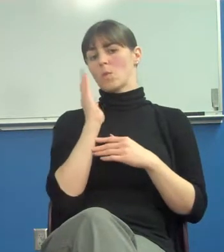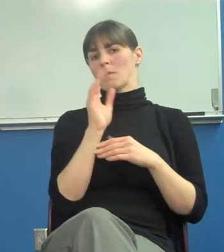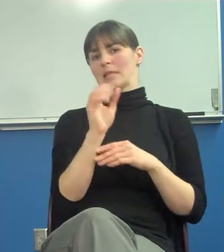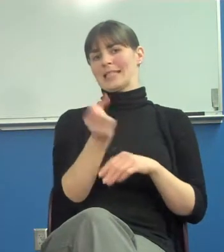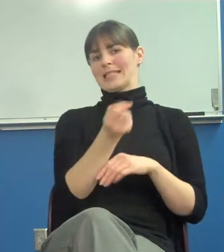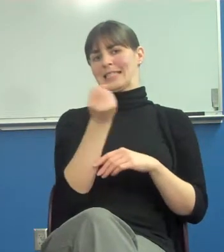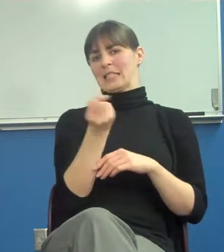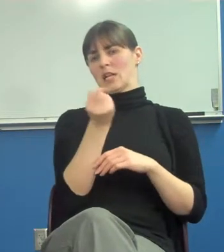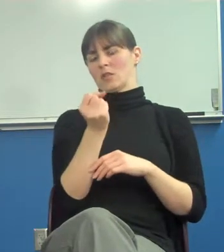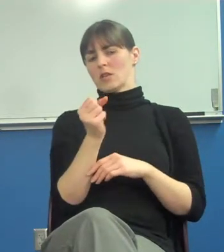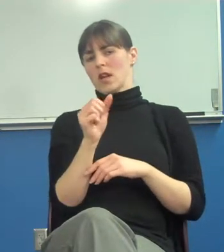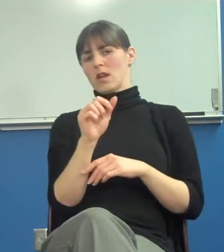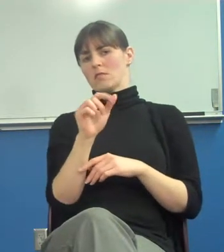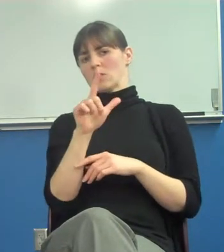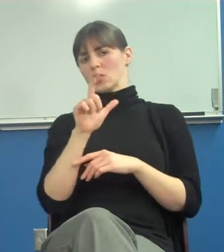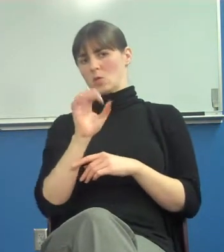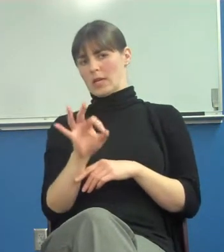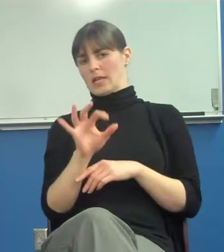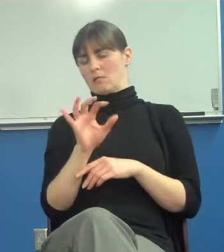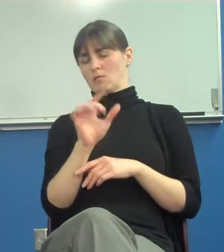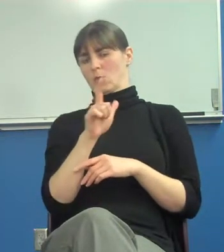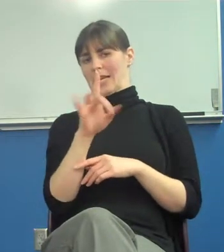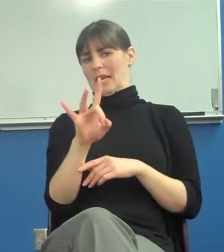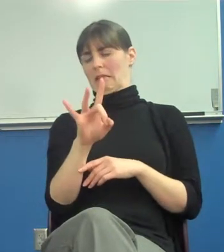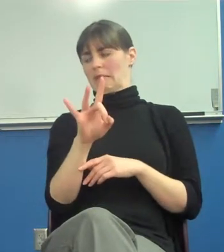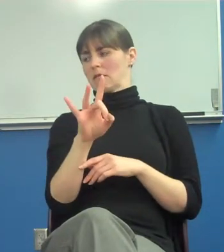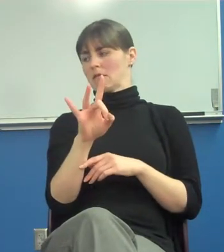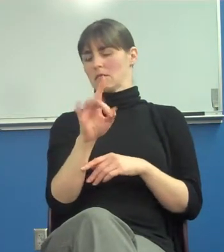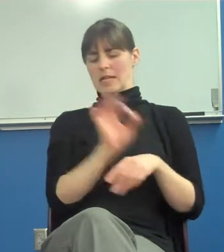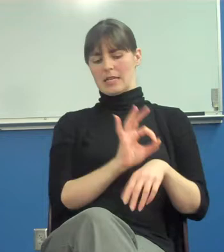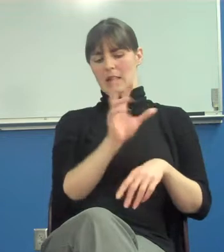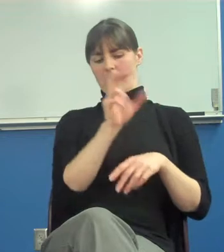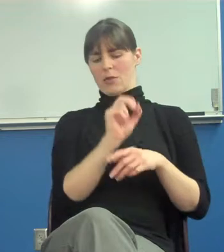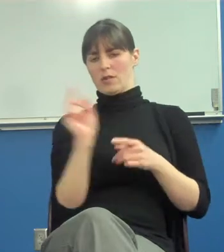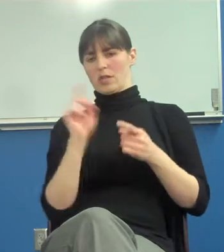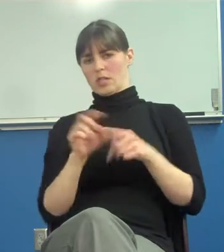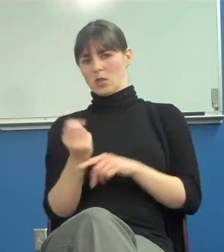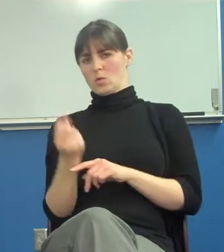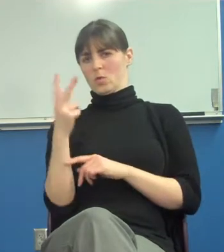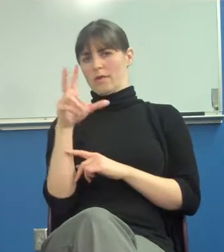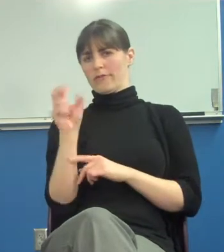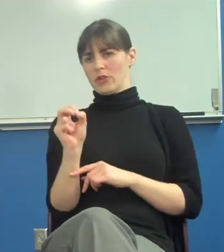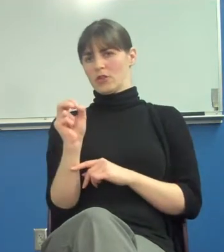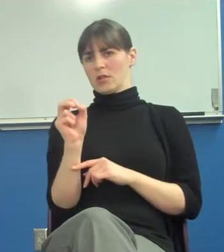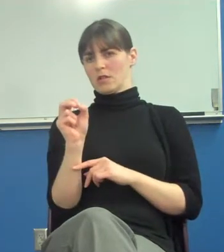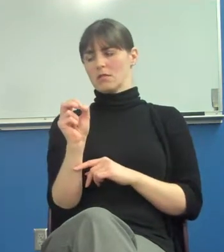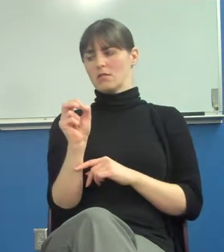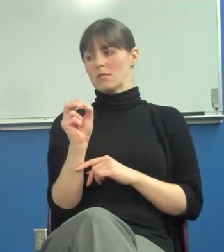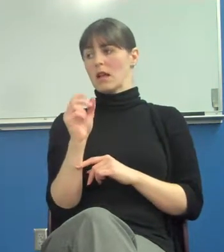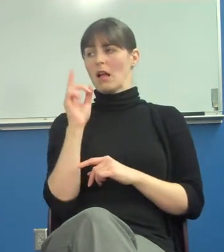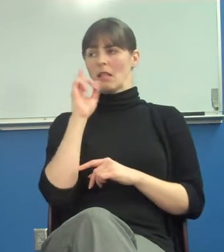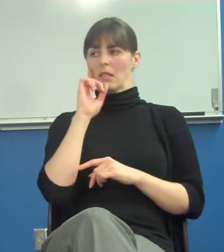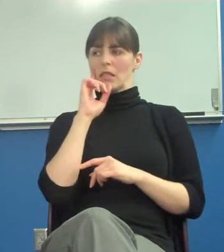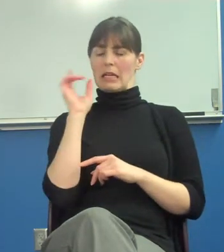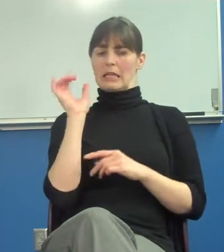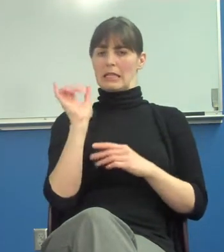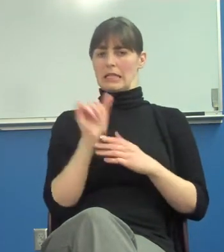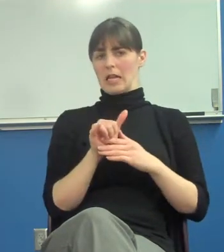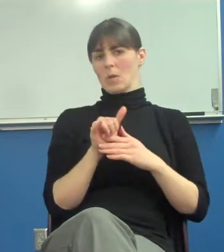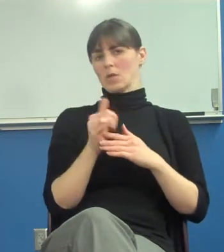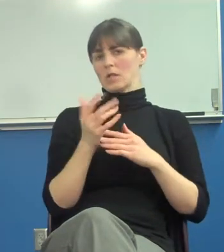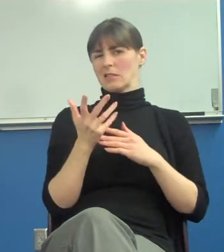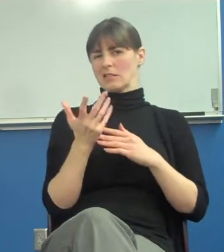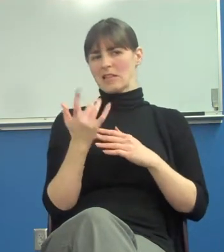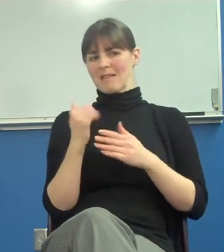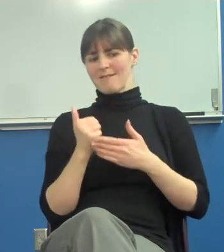28th from 9:30 in the morning till 12:30. And I believe that was kind of like helping out with,